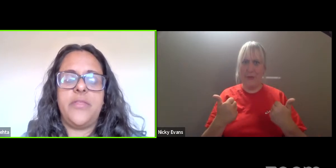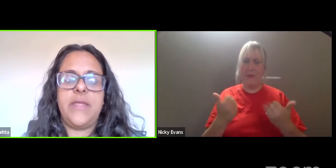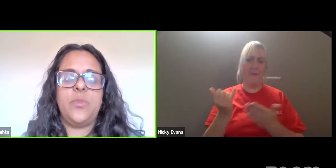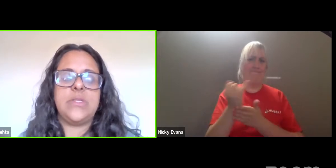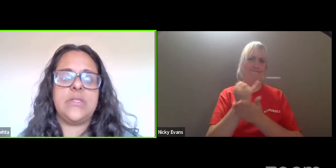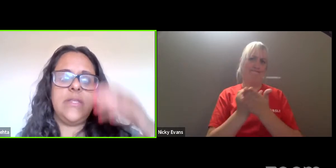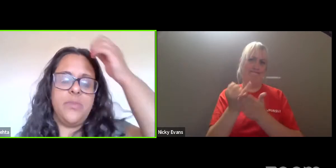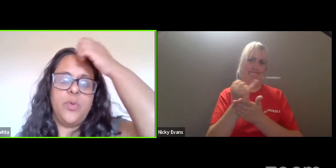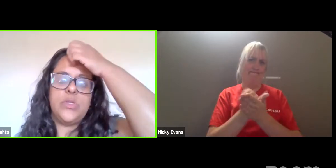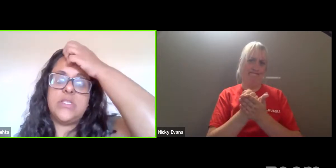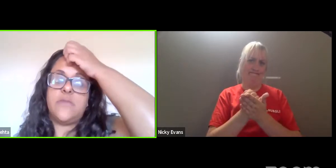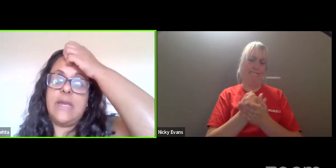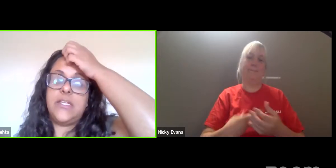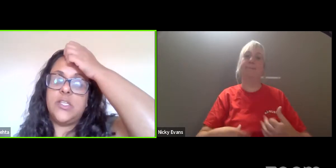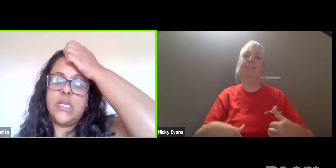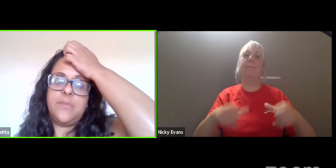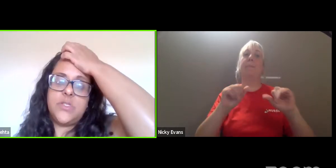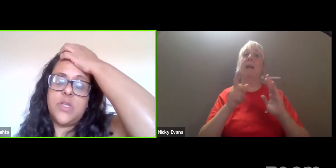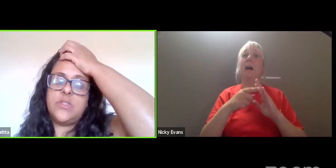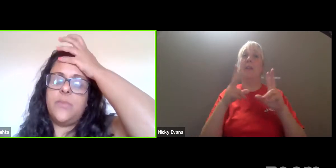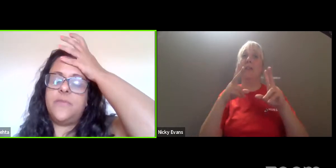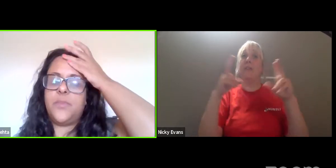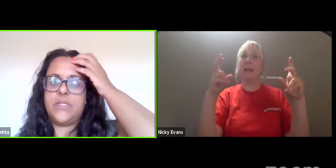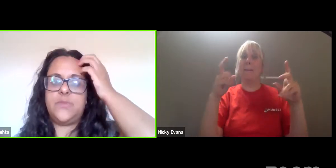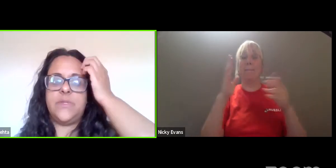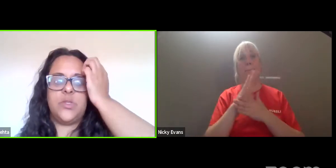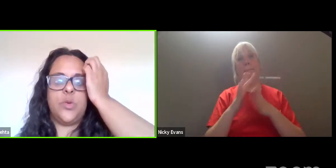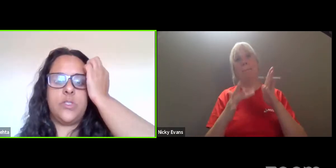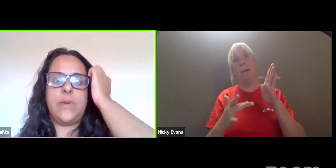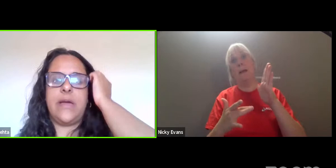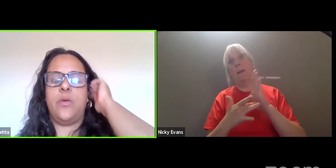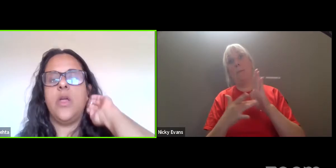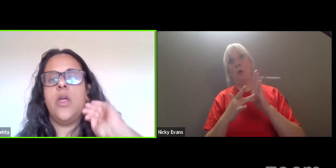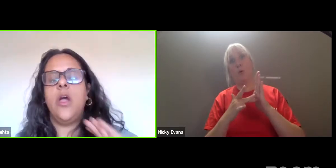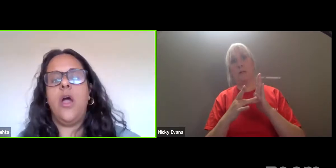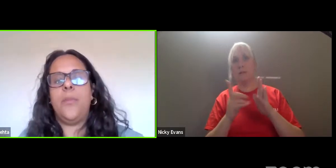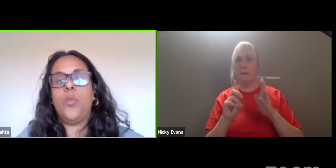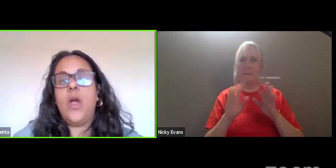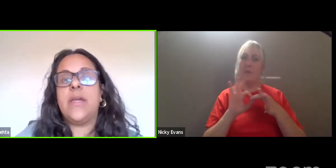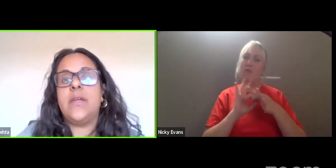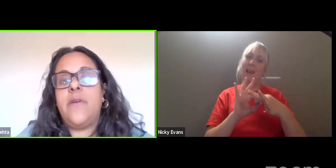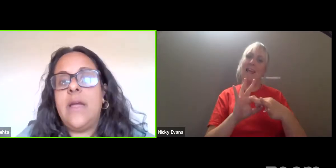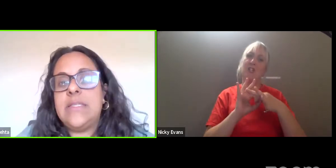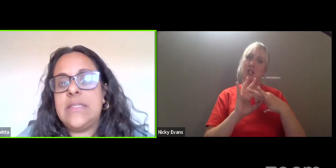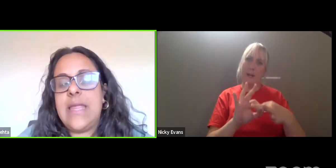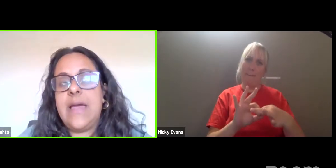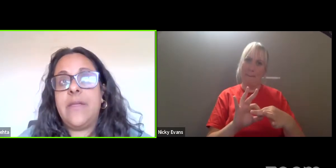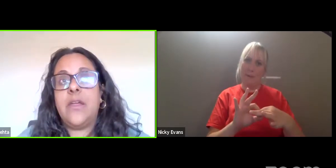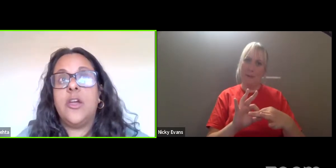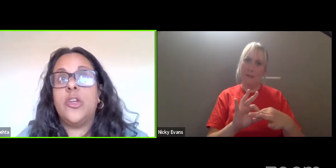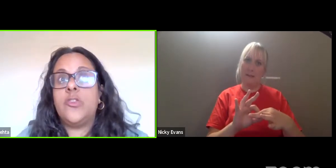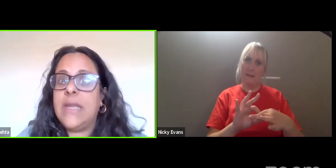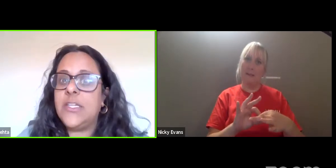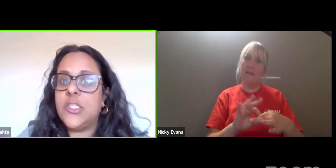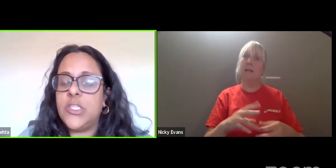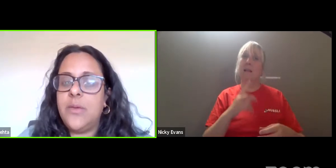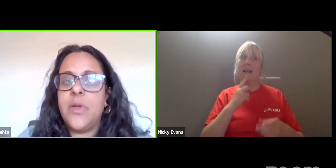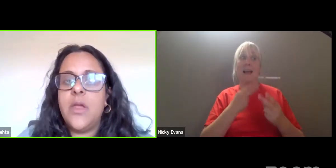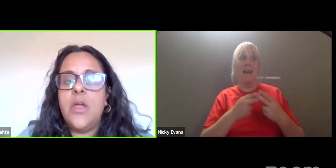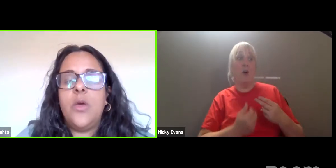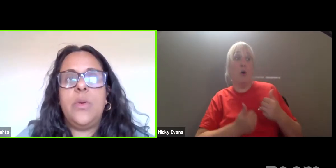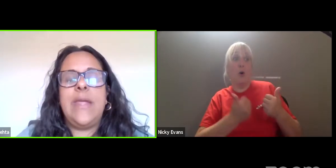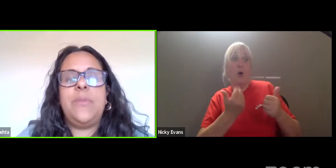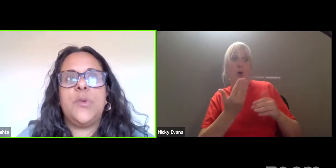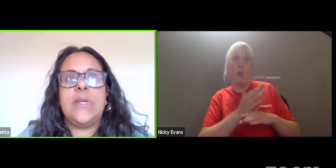The other theme was the importance of relationships. So some of the participants talked about work advisors and having a good